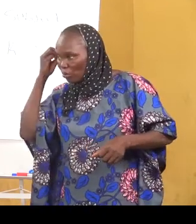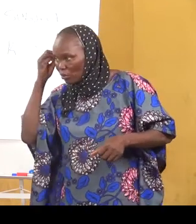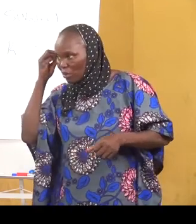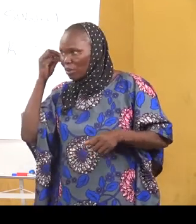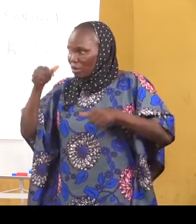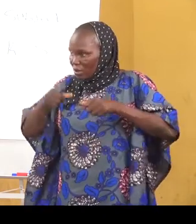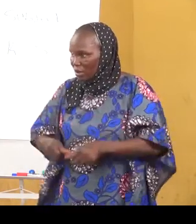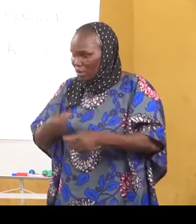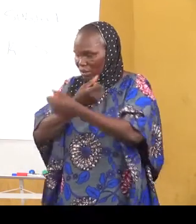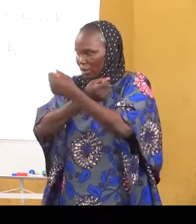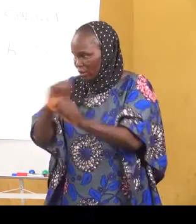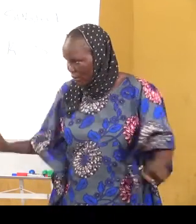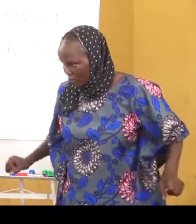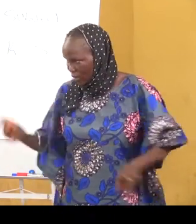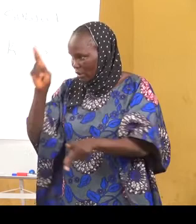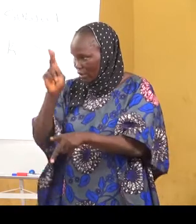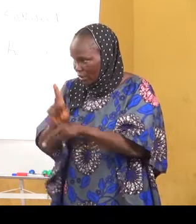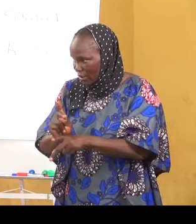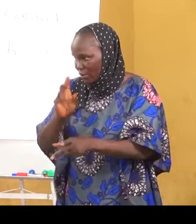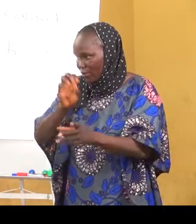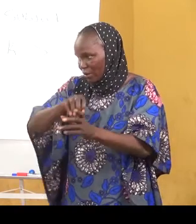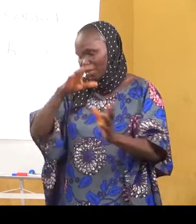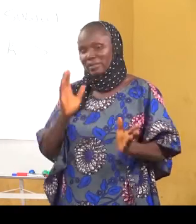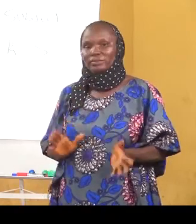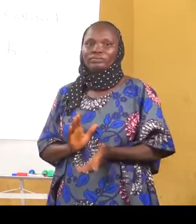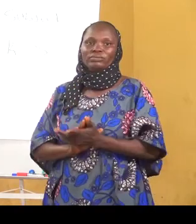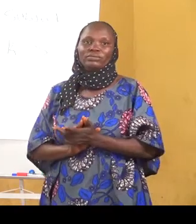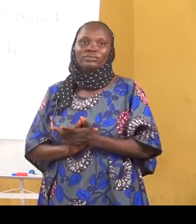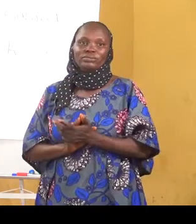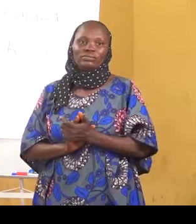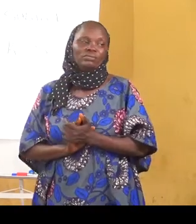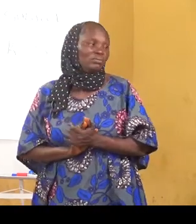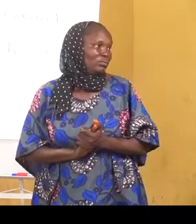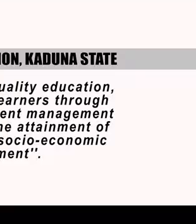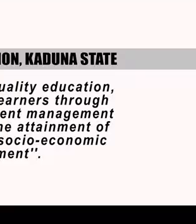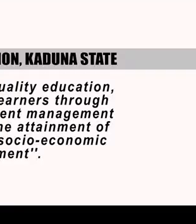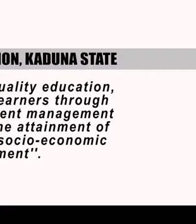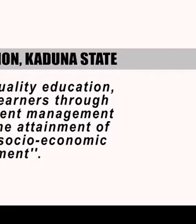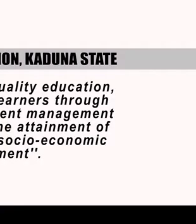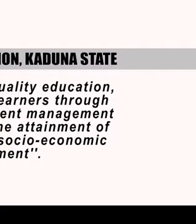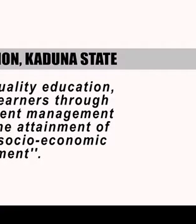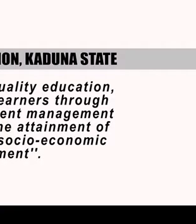stay home, stay safe, and keep learning. Thank you.